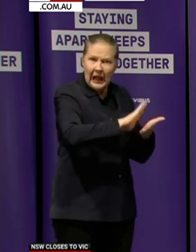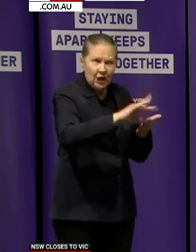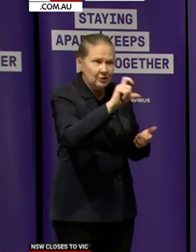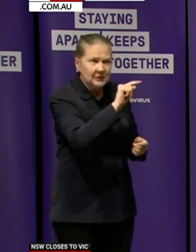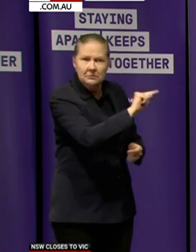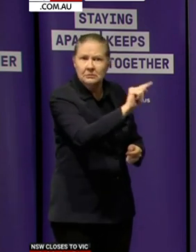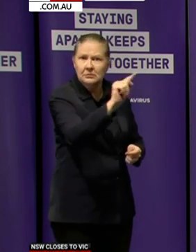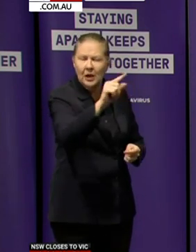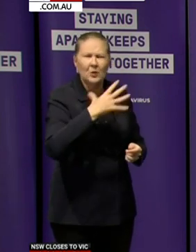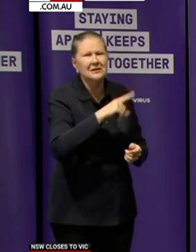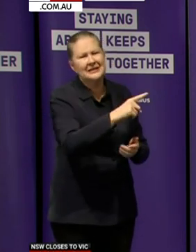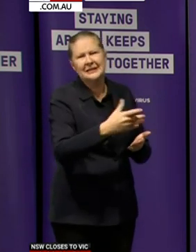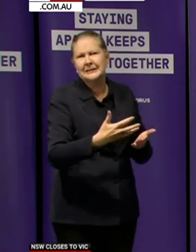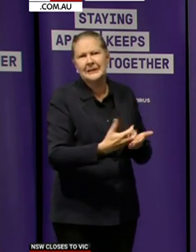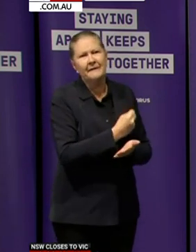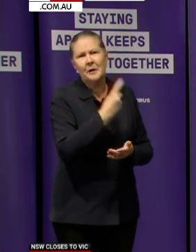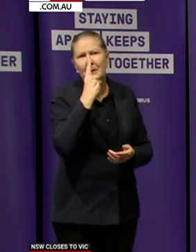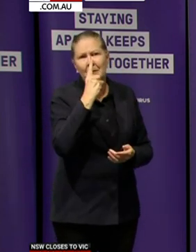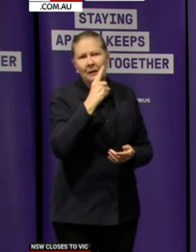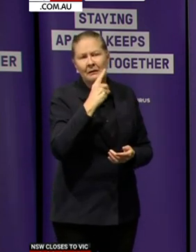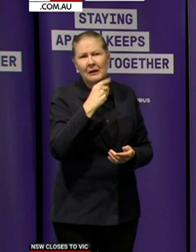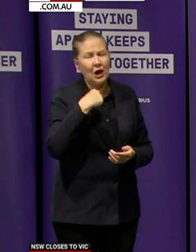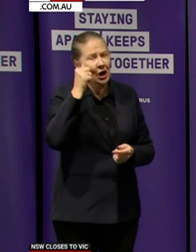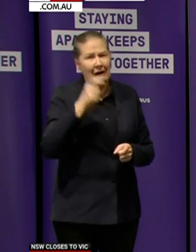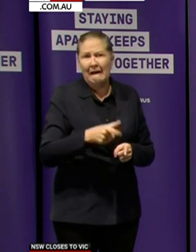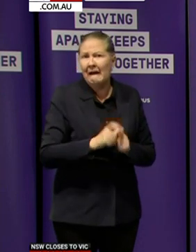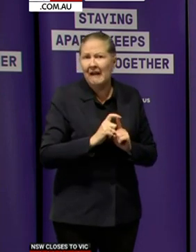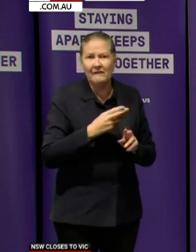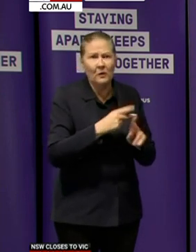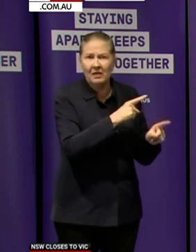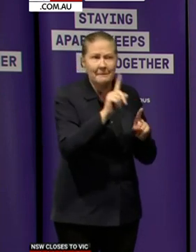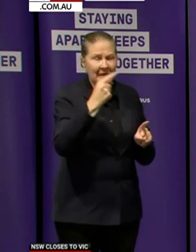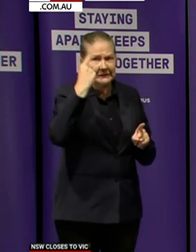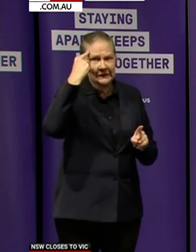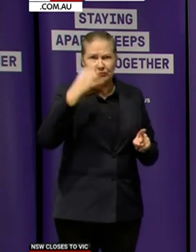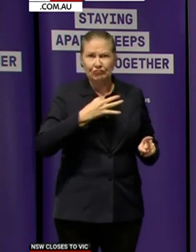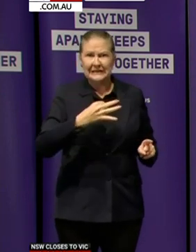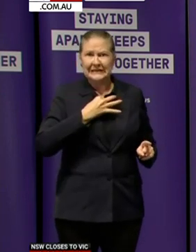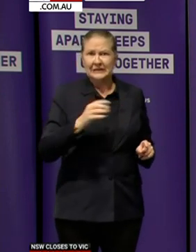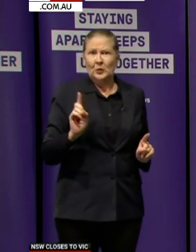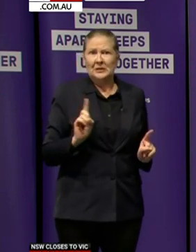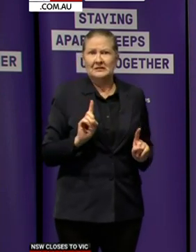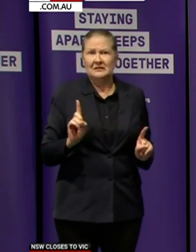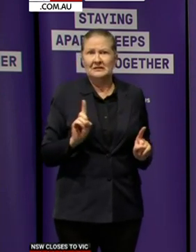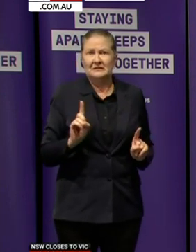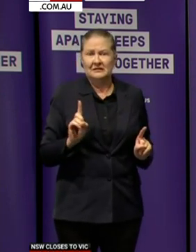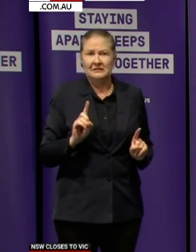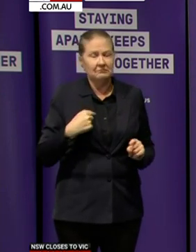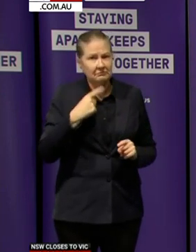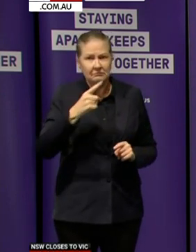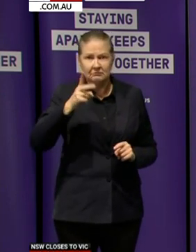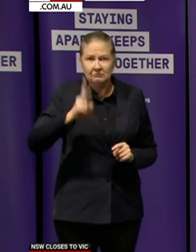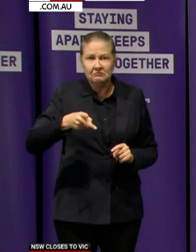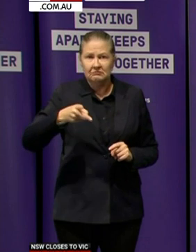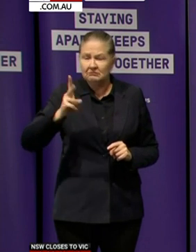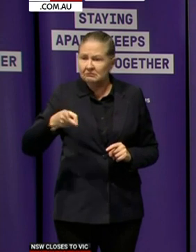challenging measures, but they are proportionate to the risk when you consider, as we've said many, many times, the fact